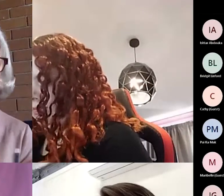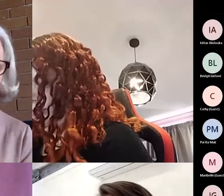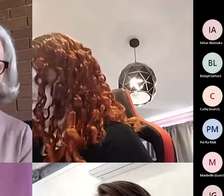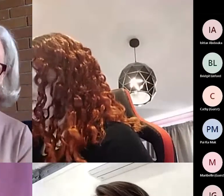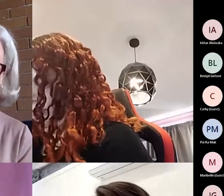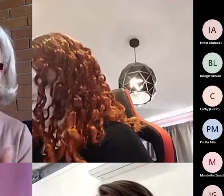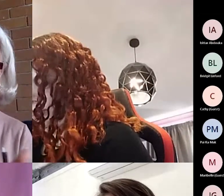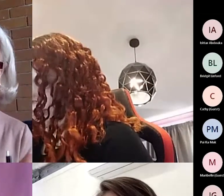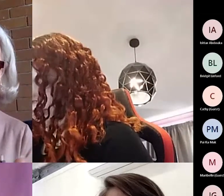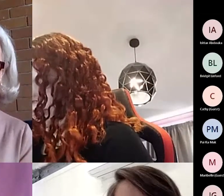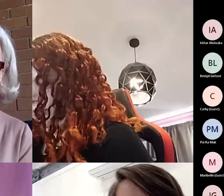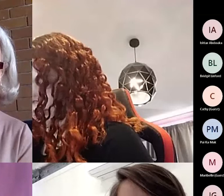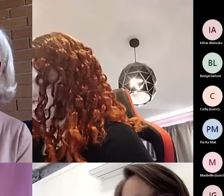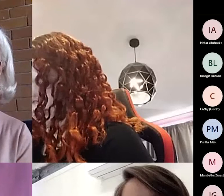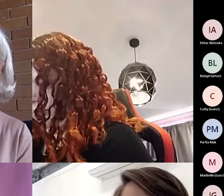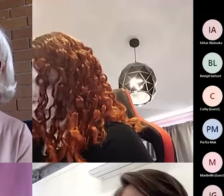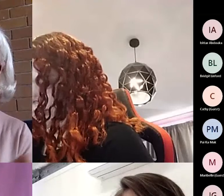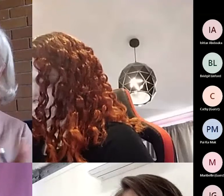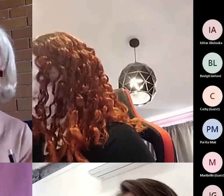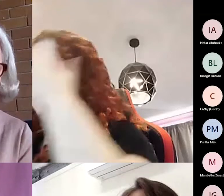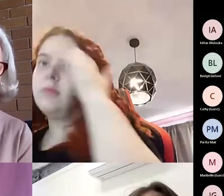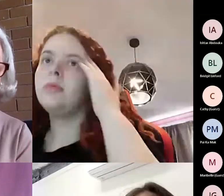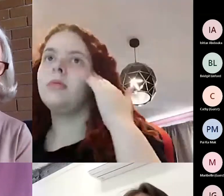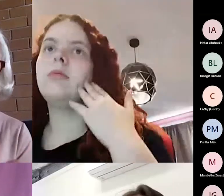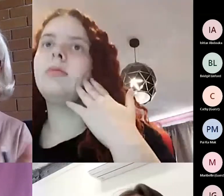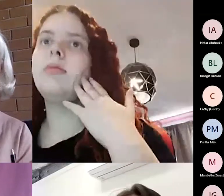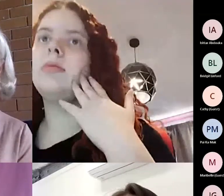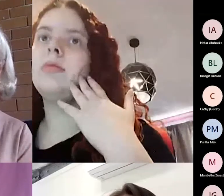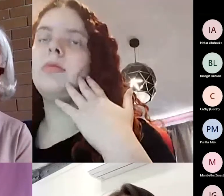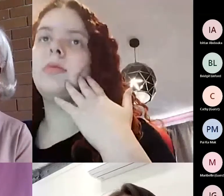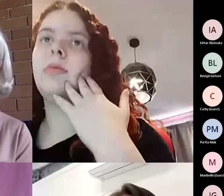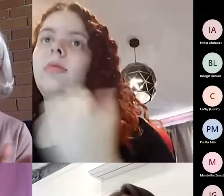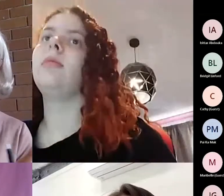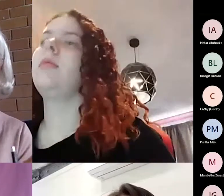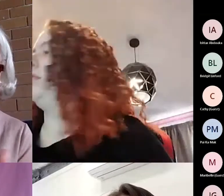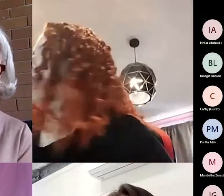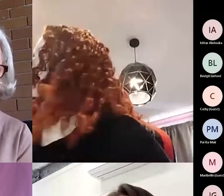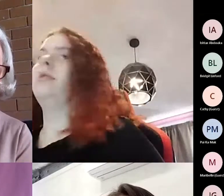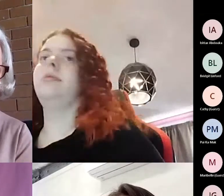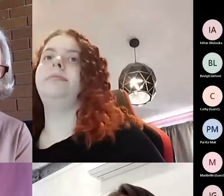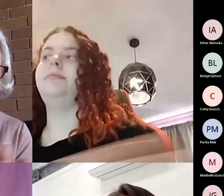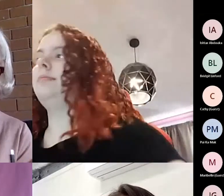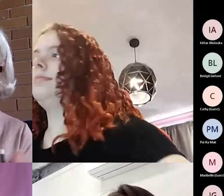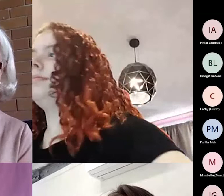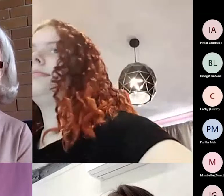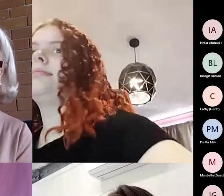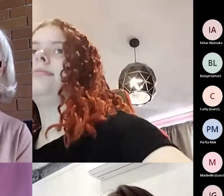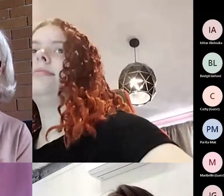get hold of it. And then the one that is still current now wasn't published until the, I think, late '90s.